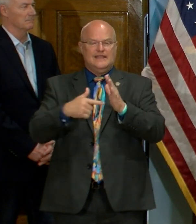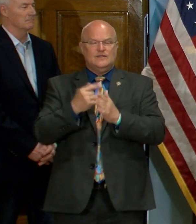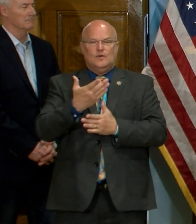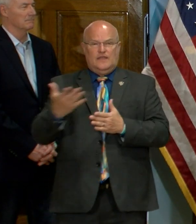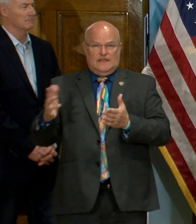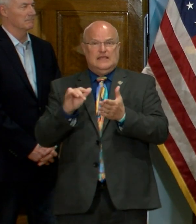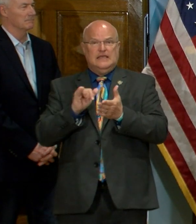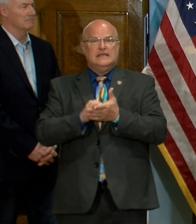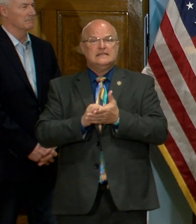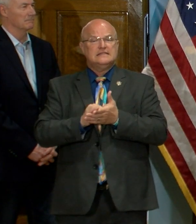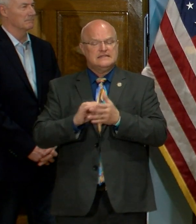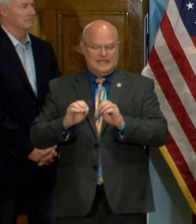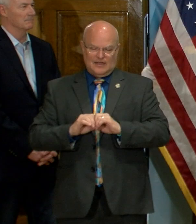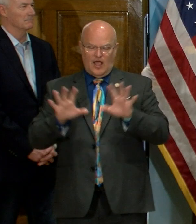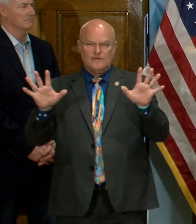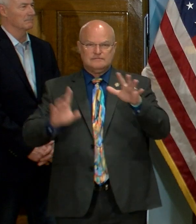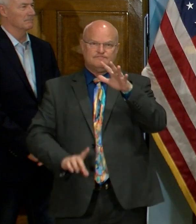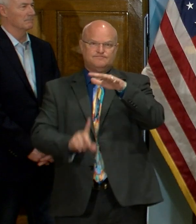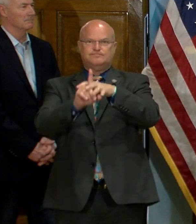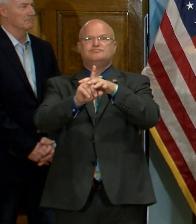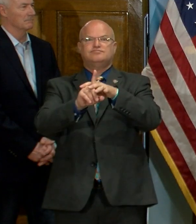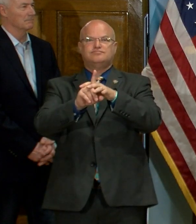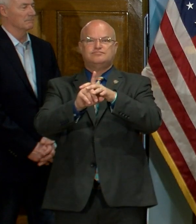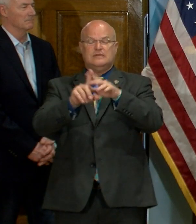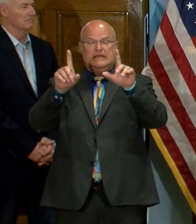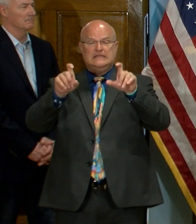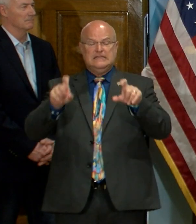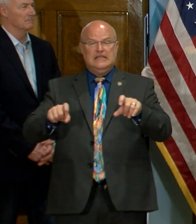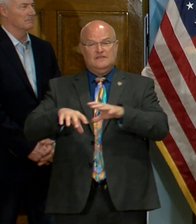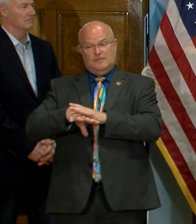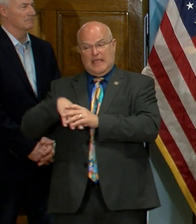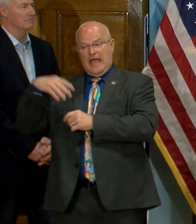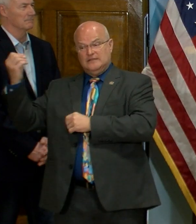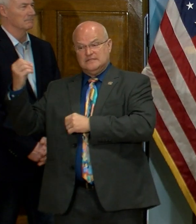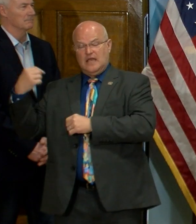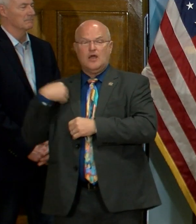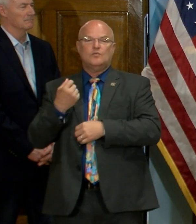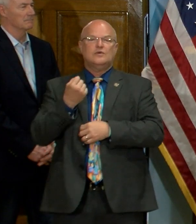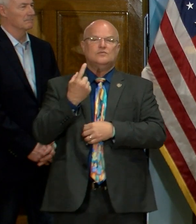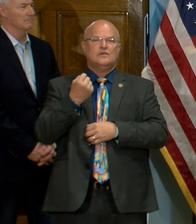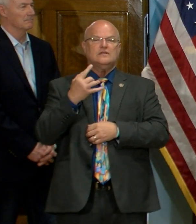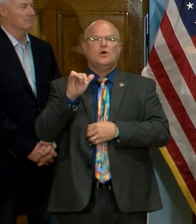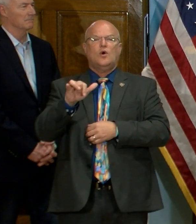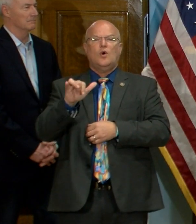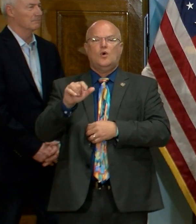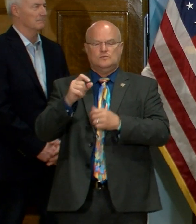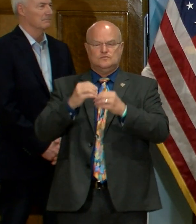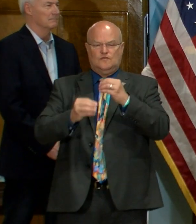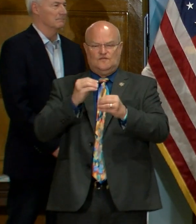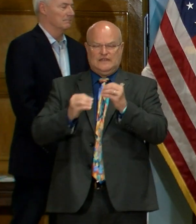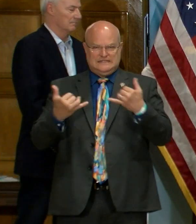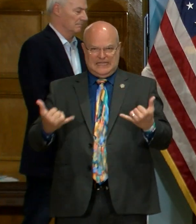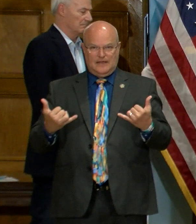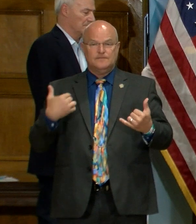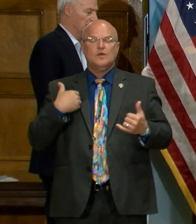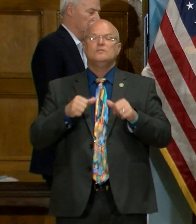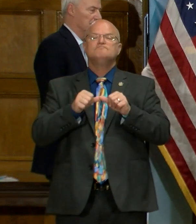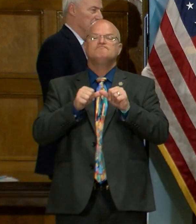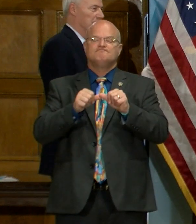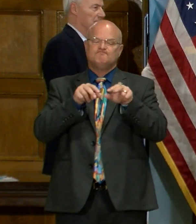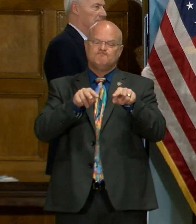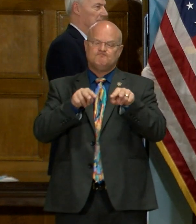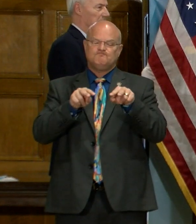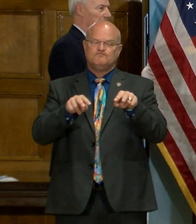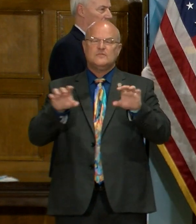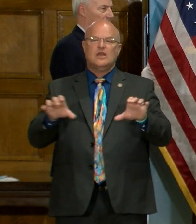is one of the things that obviously came up and was tested from the outside, and we realized that it needs to be corrected. So we'll continue to